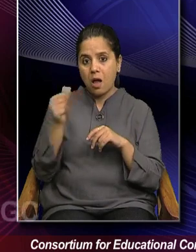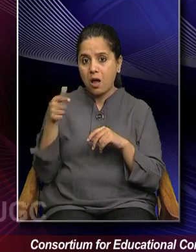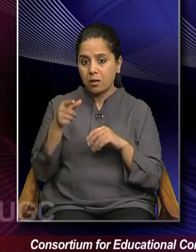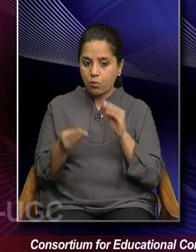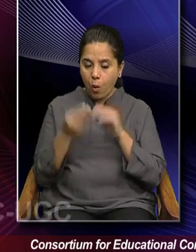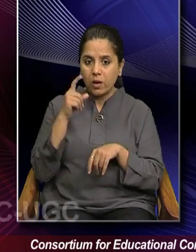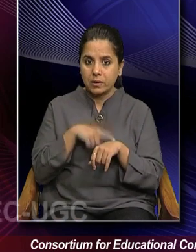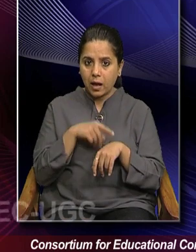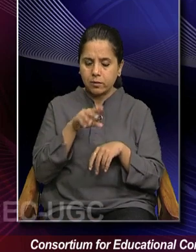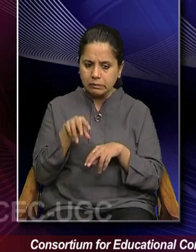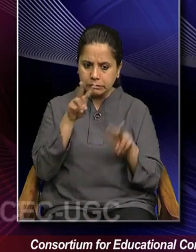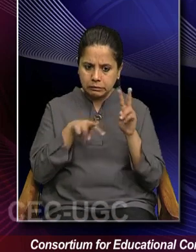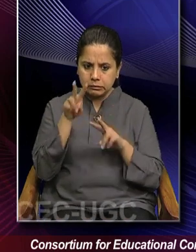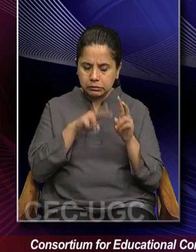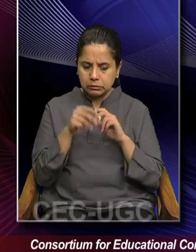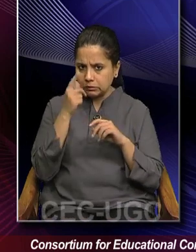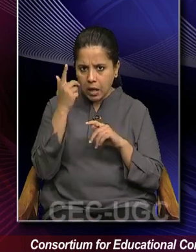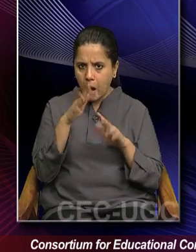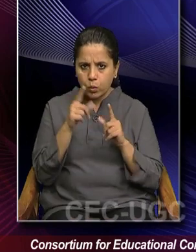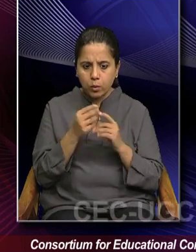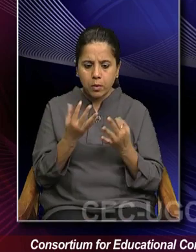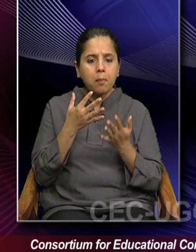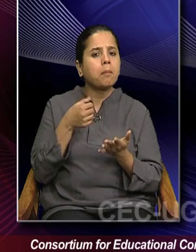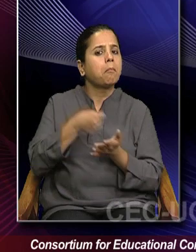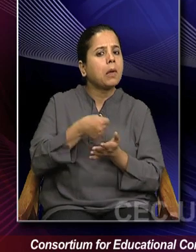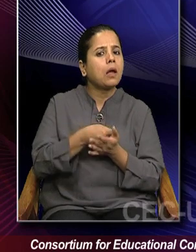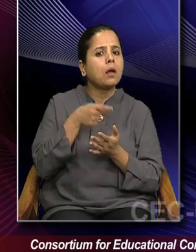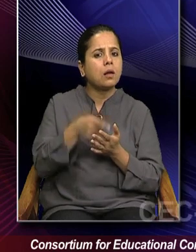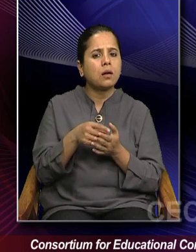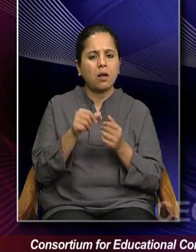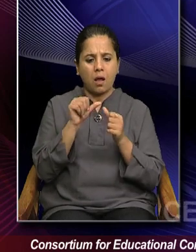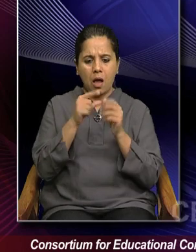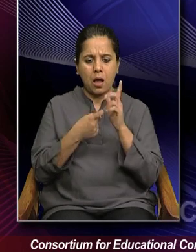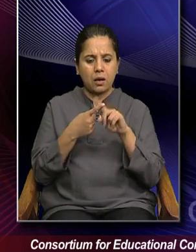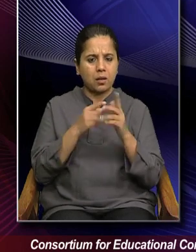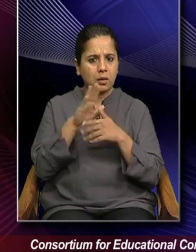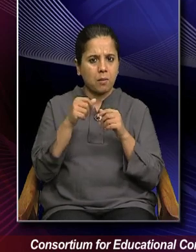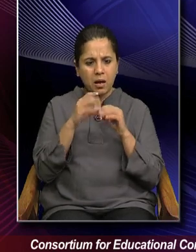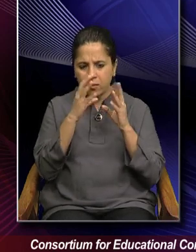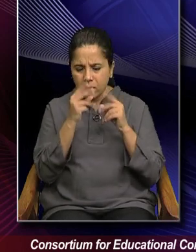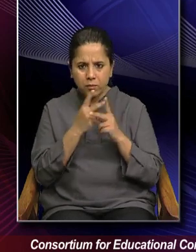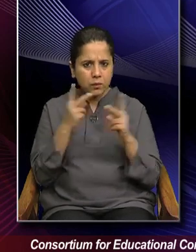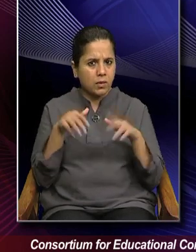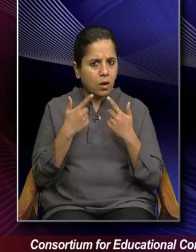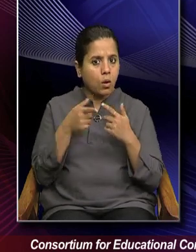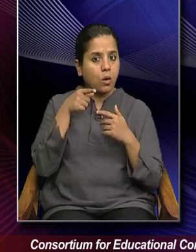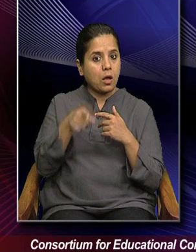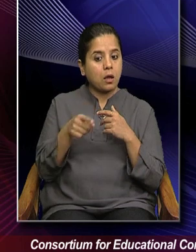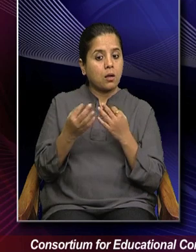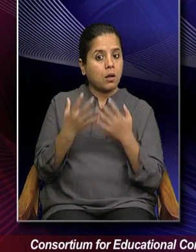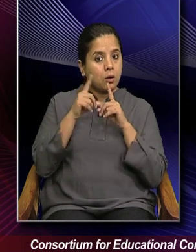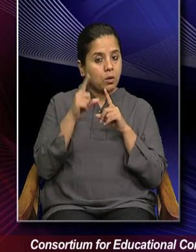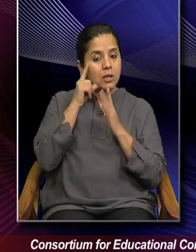more time mastering the basic arithmetics. It also focuses on mastery of